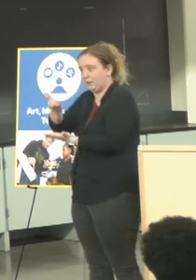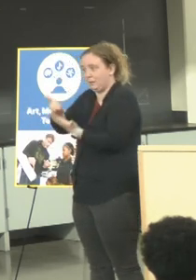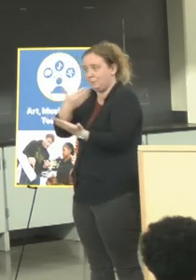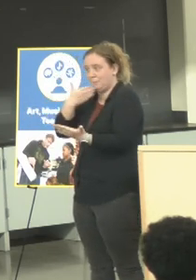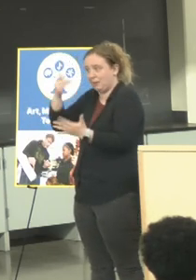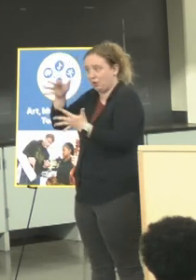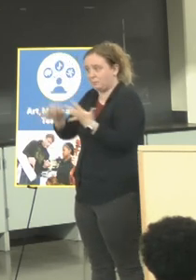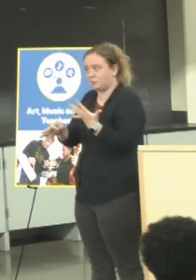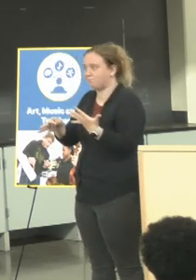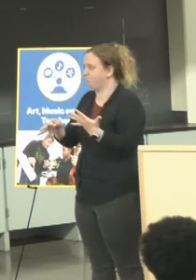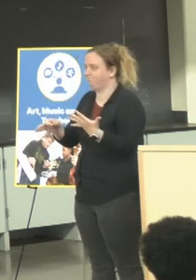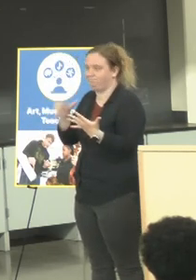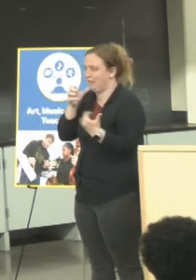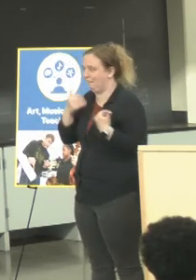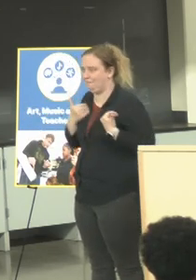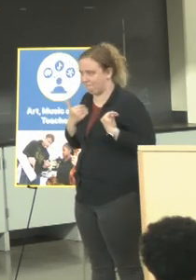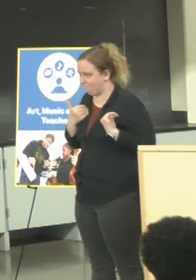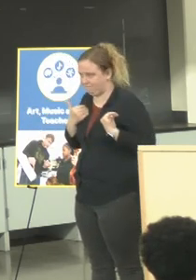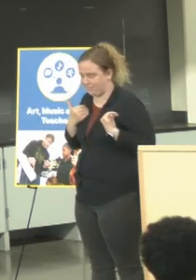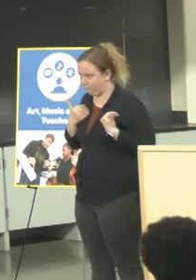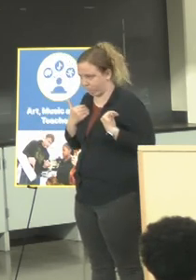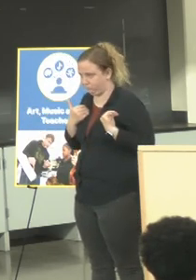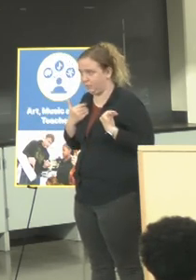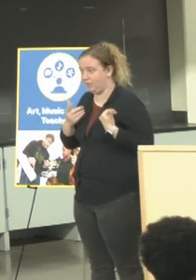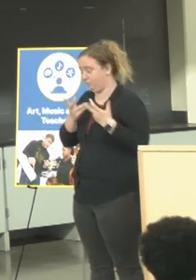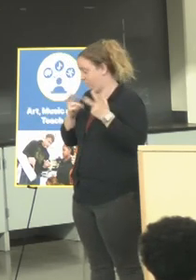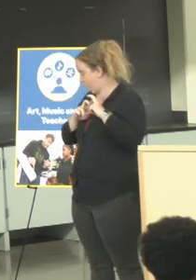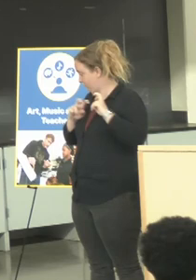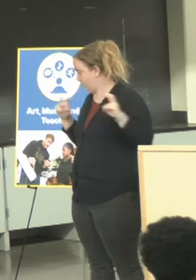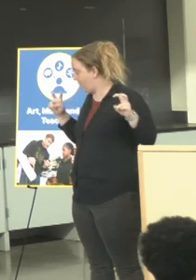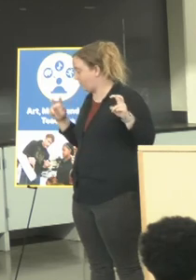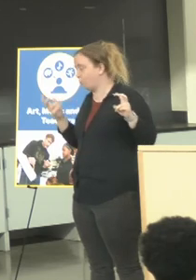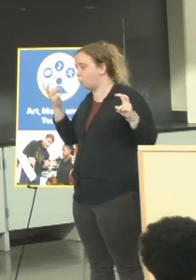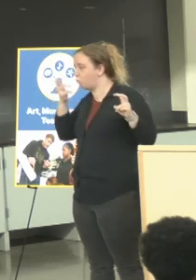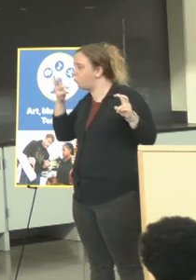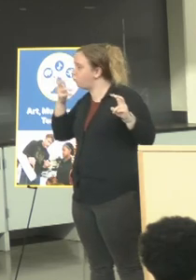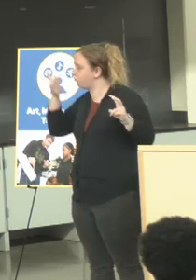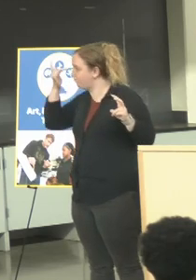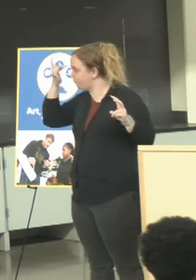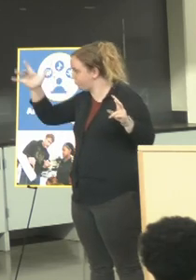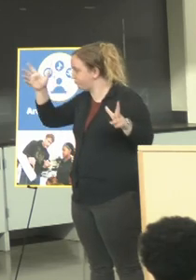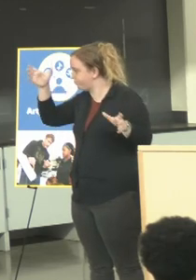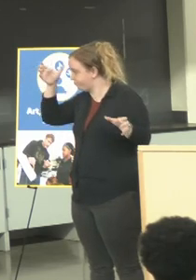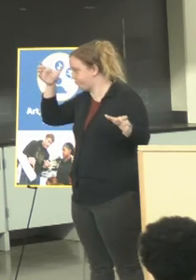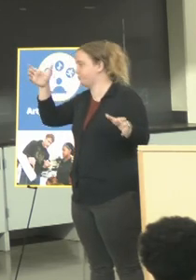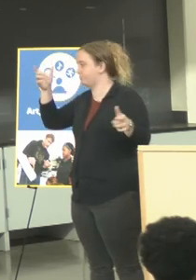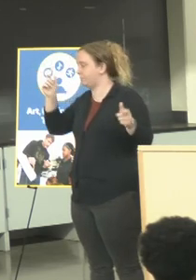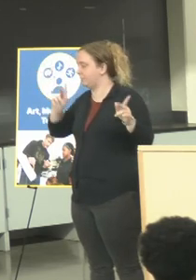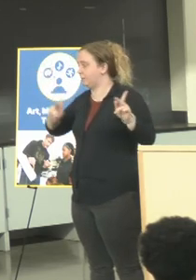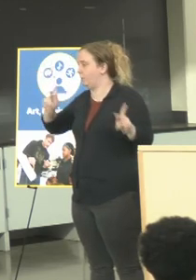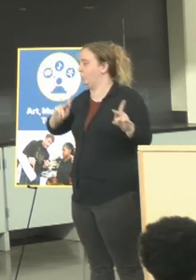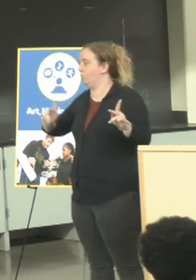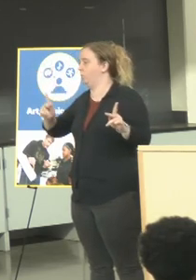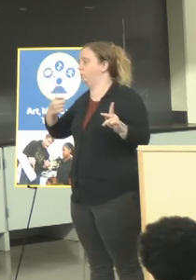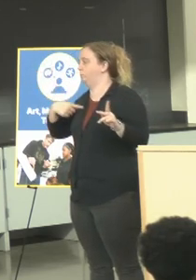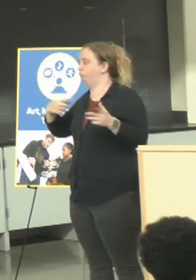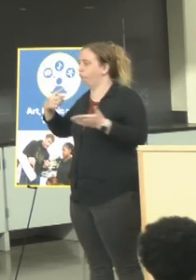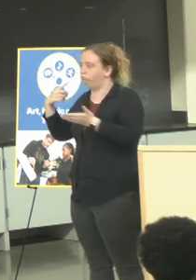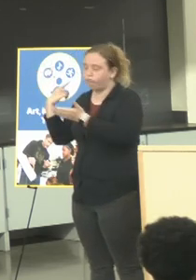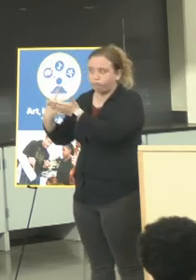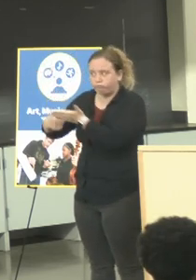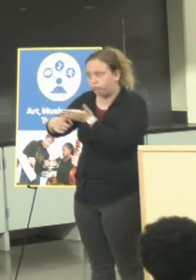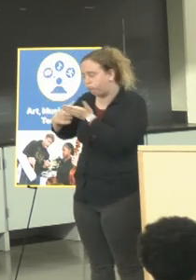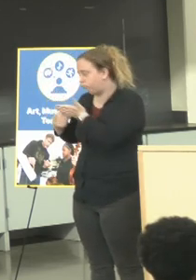very brilliant set of thinkers around me. People in the community have great ideas, yet nothing has